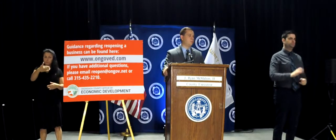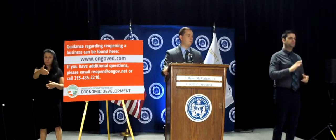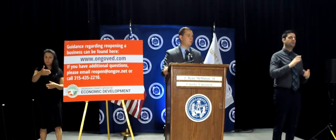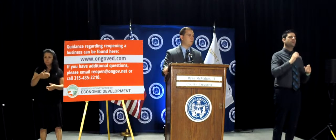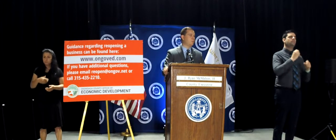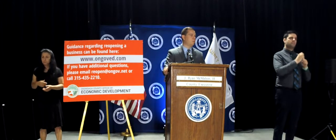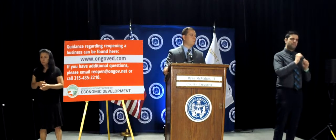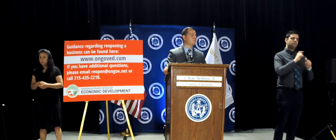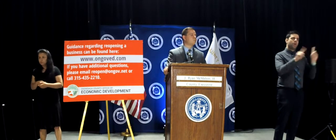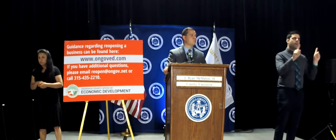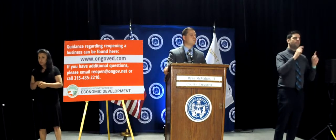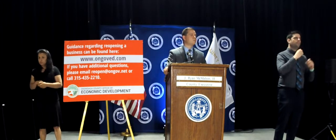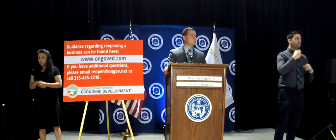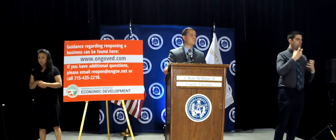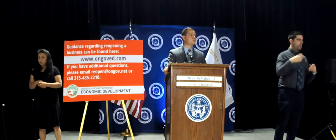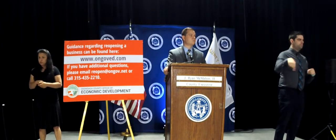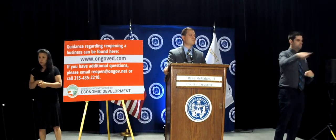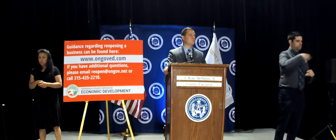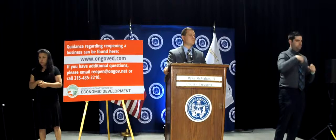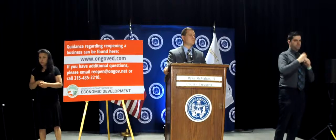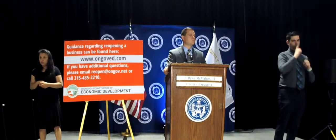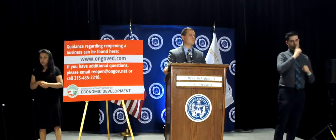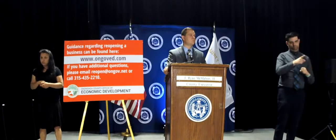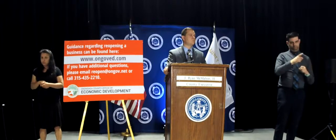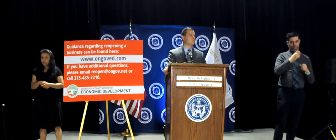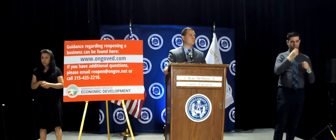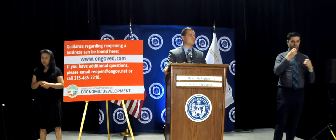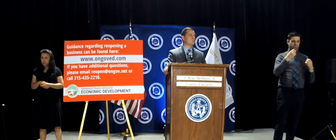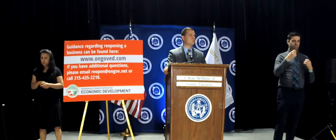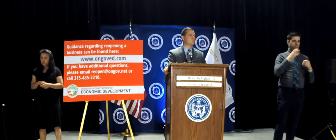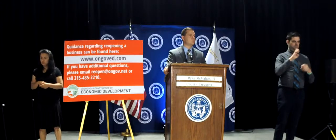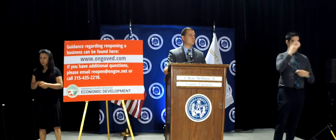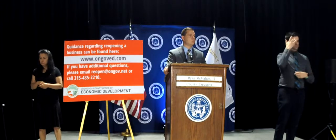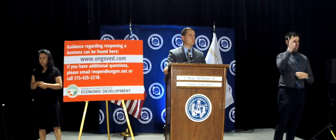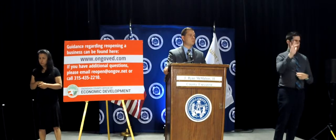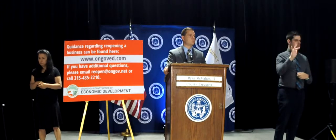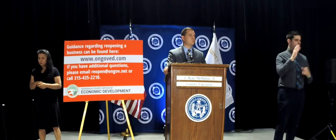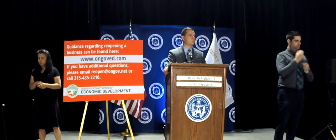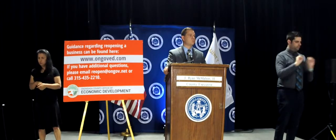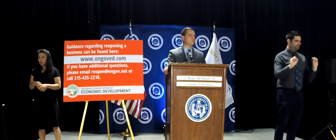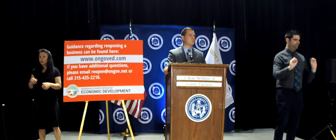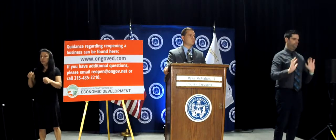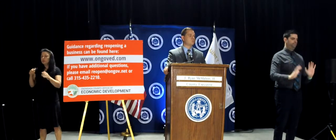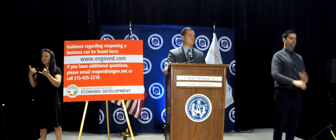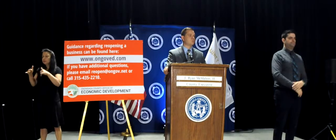Michelle. Back to sports. Can you say more specifically now,